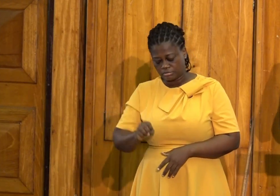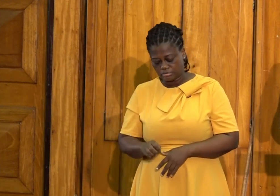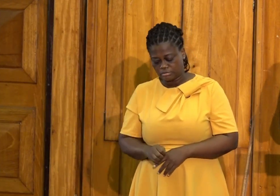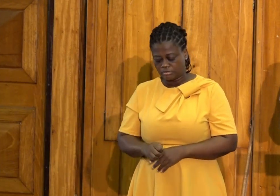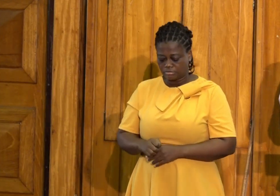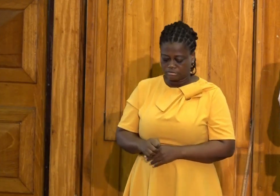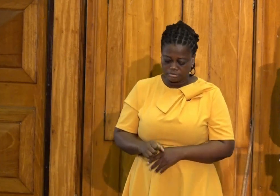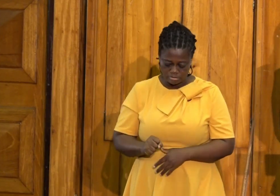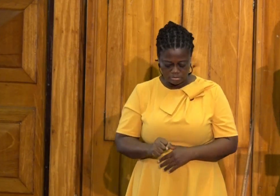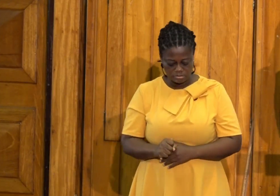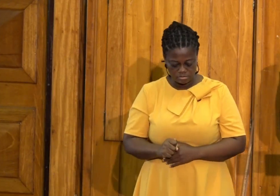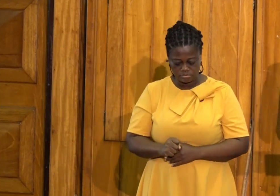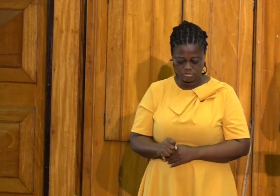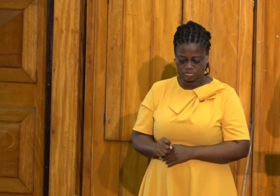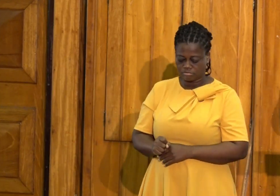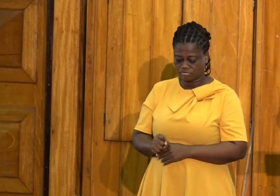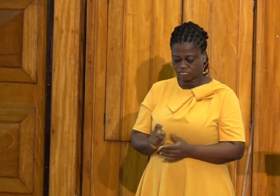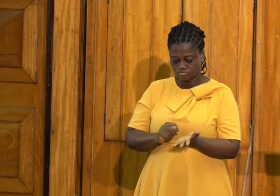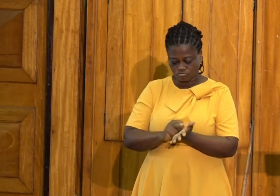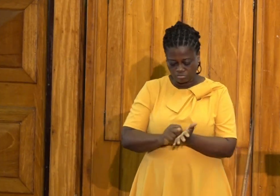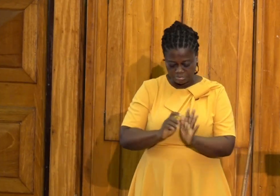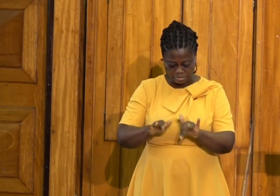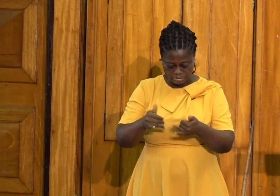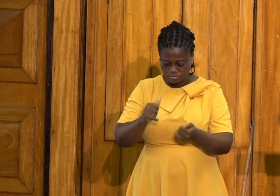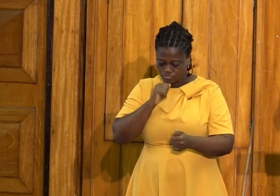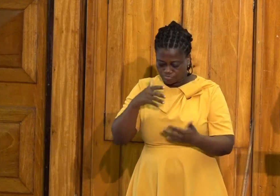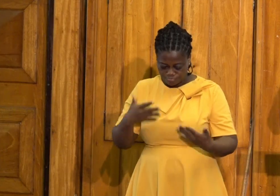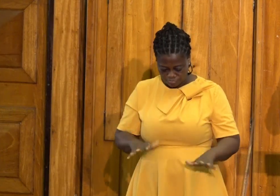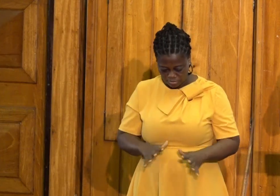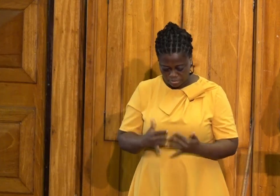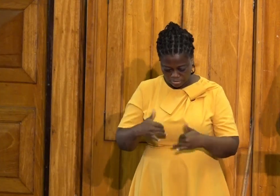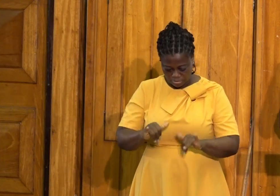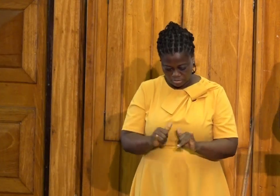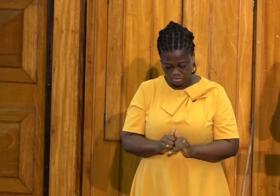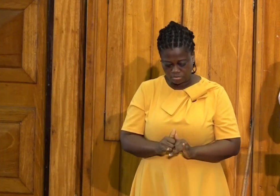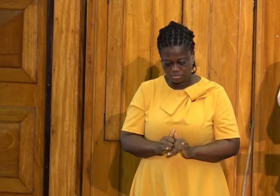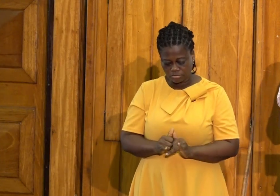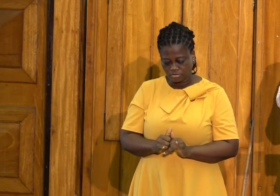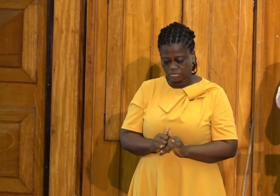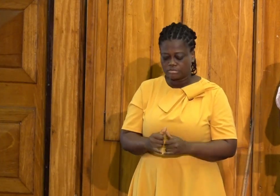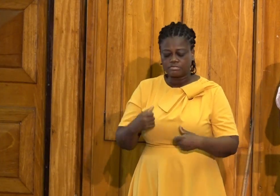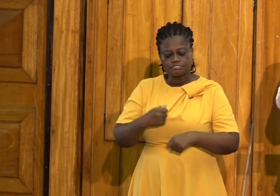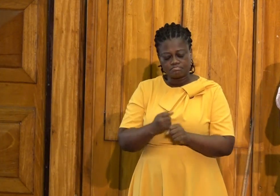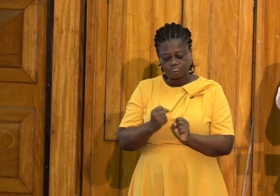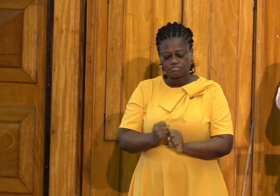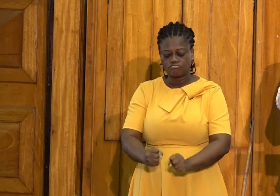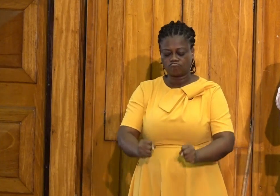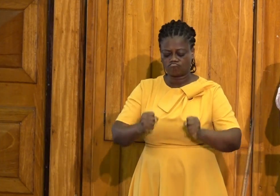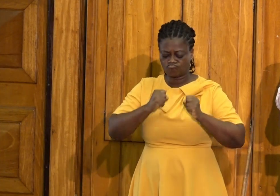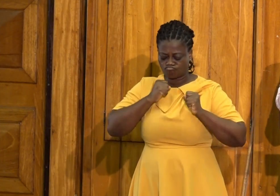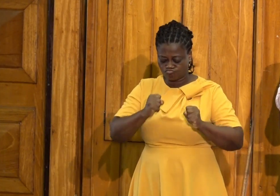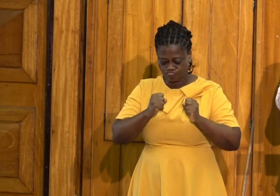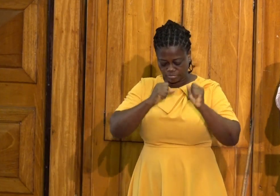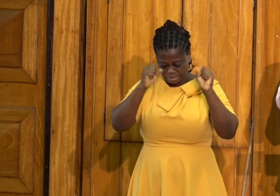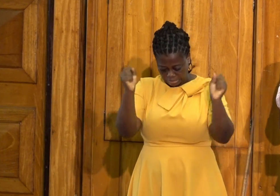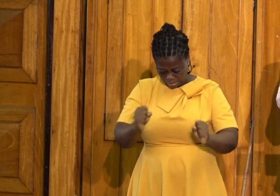remained at risk. Strengthening follow-up systems is essential for sustaining treatment